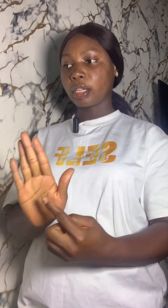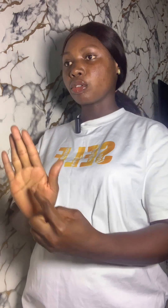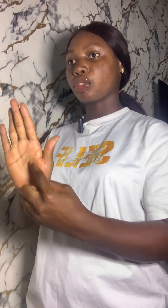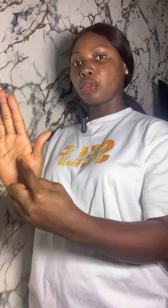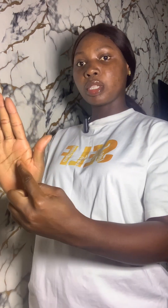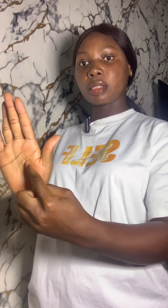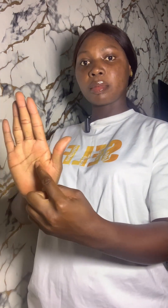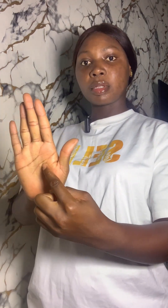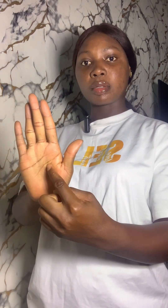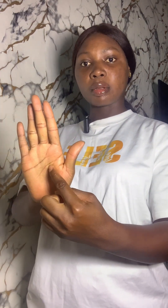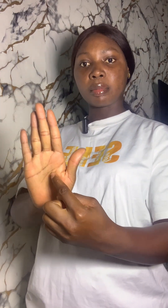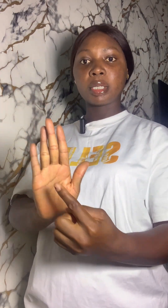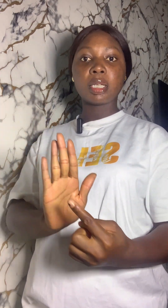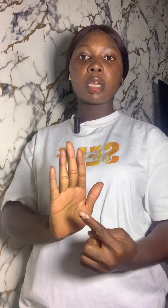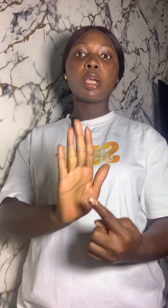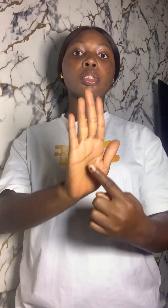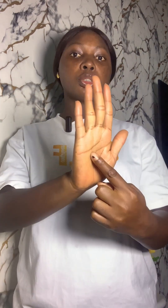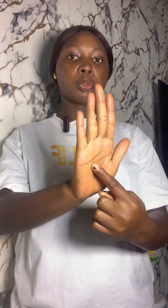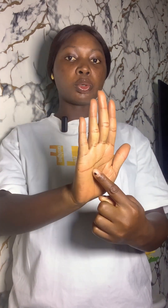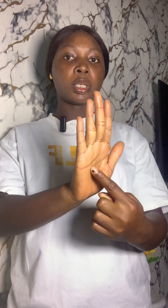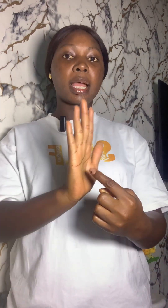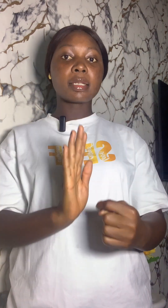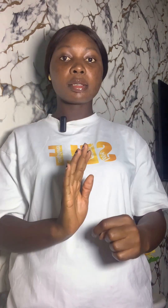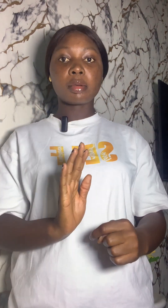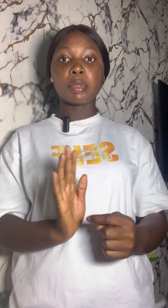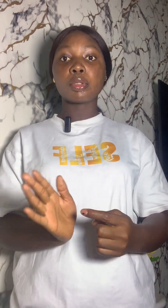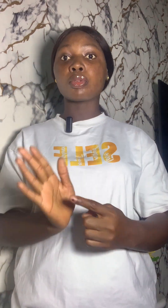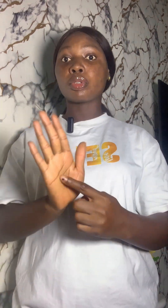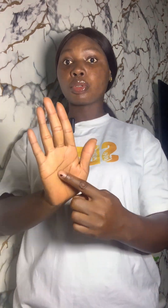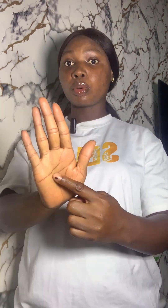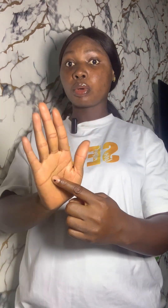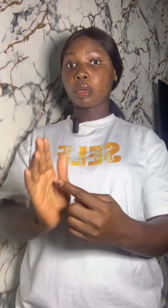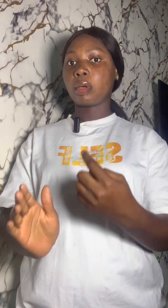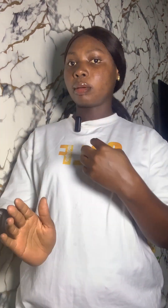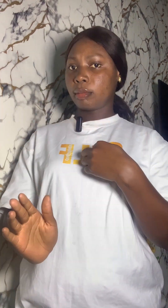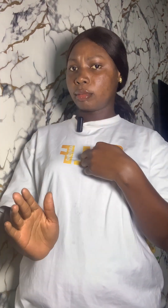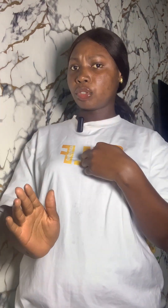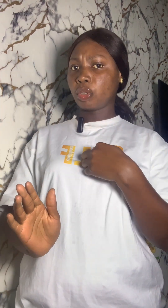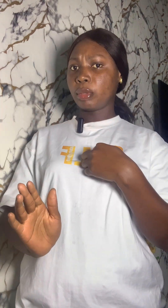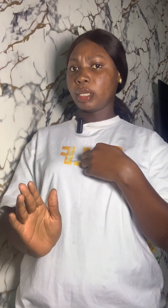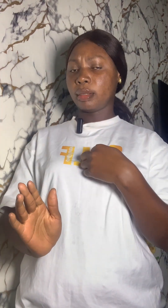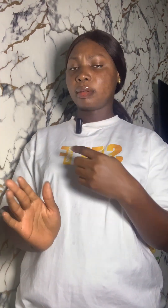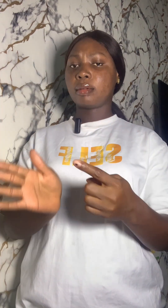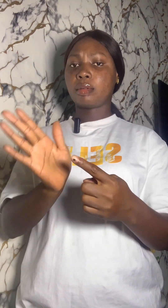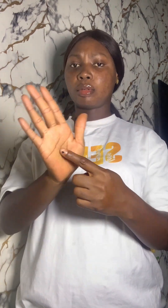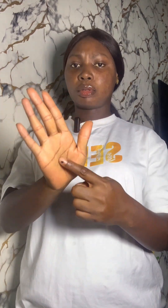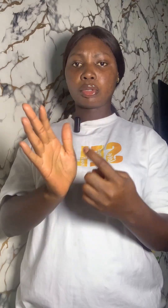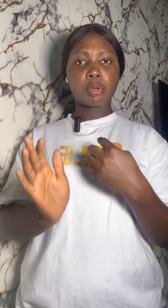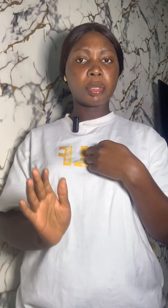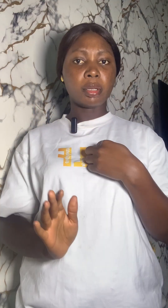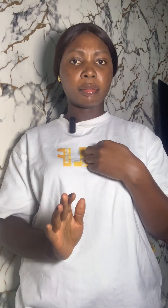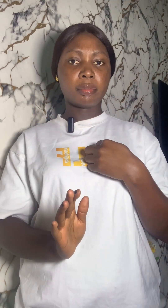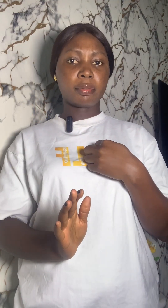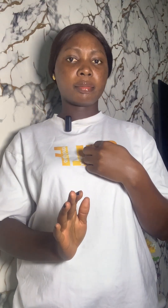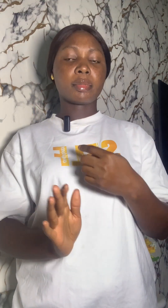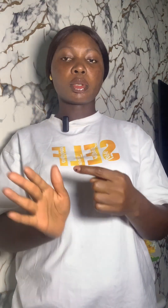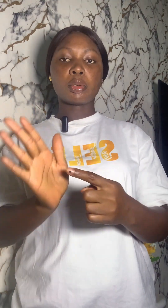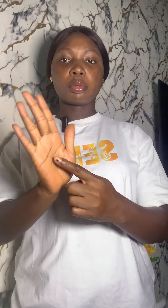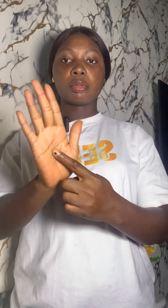you're showing something to somebody. Show, or you're asking somebody to show me, show me. So